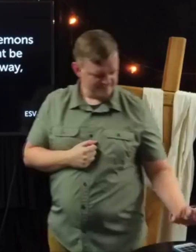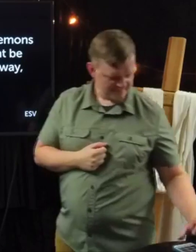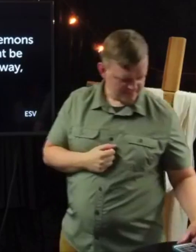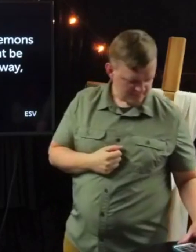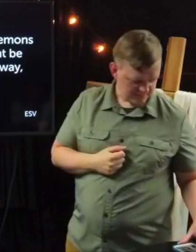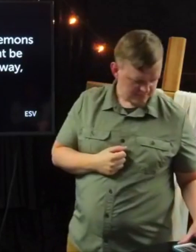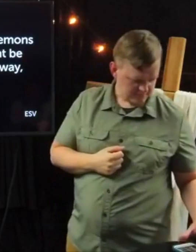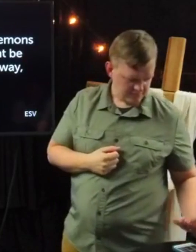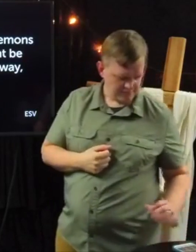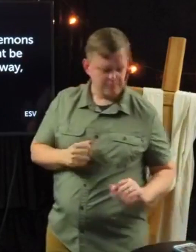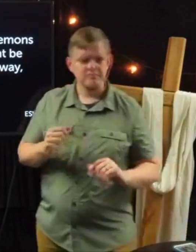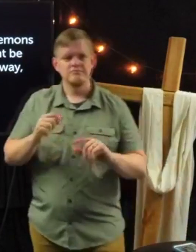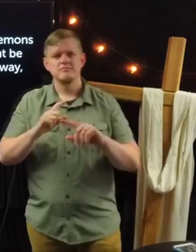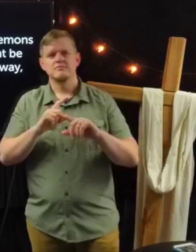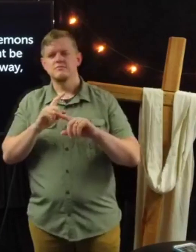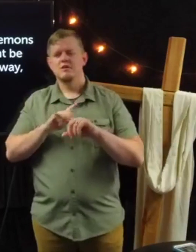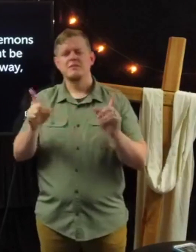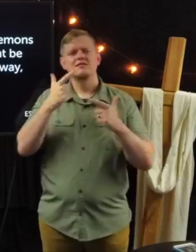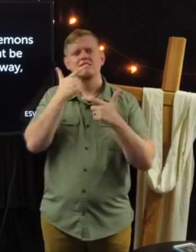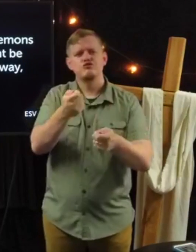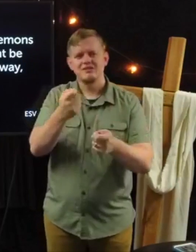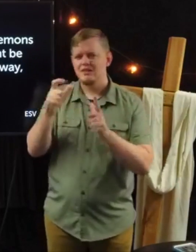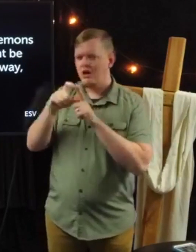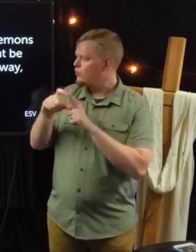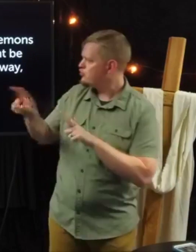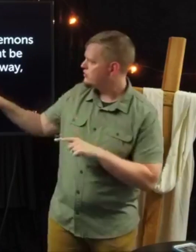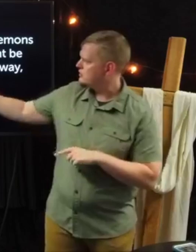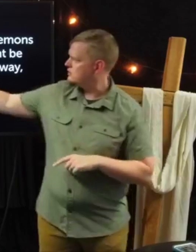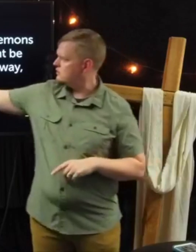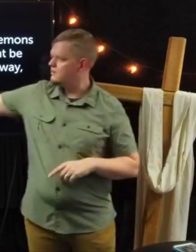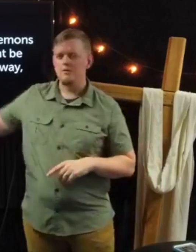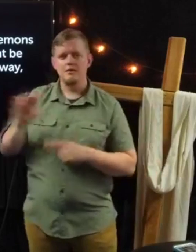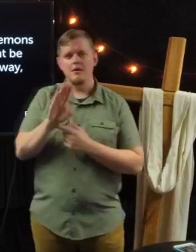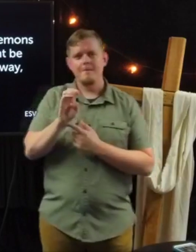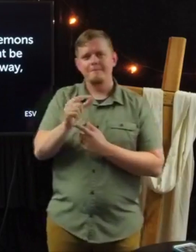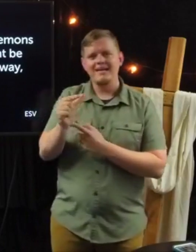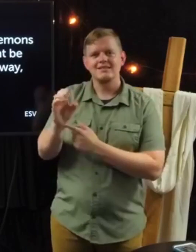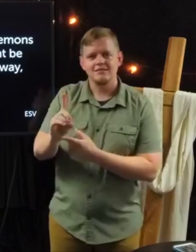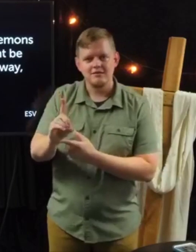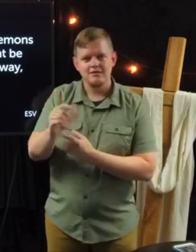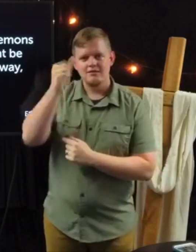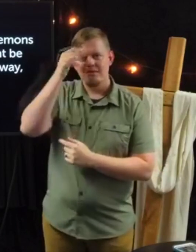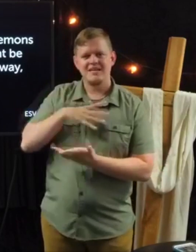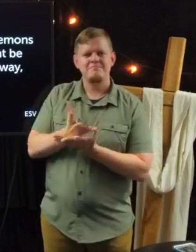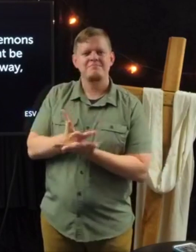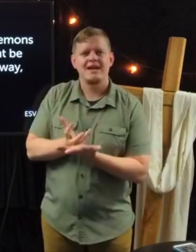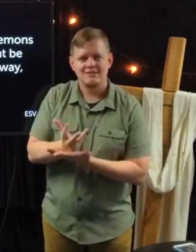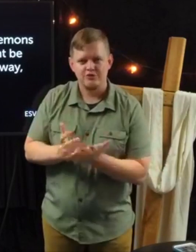yes. But he has a reason. But it's interesting, the word right here says the man begged him. The man